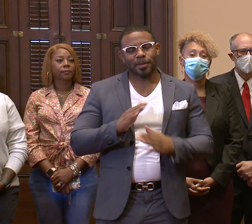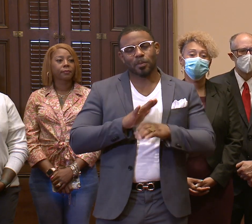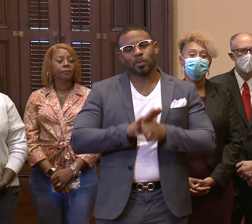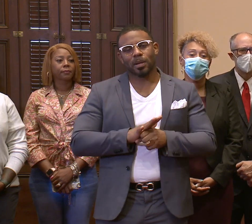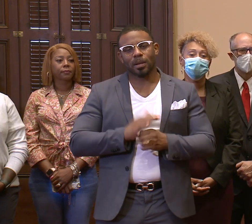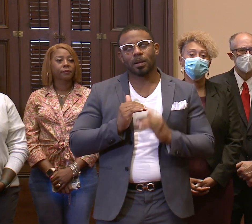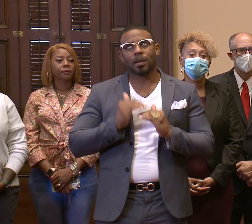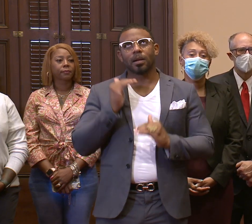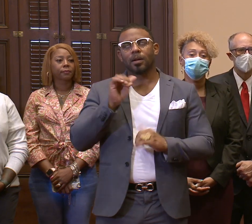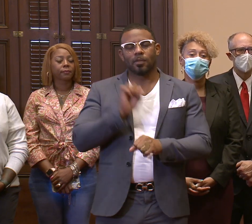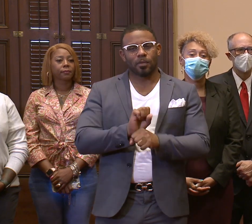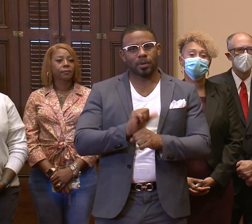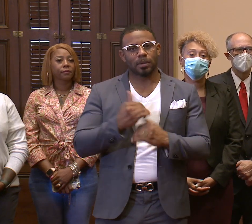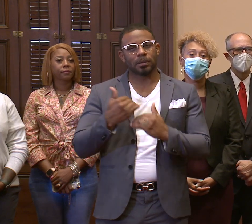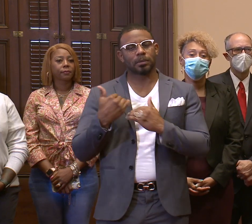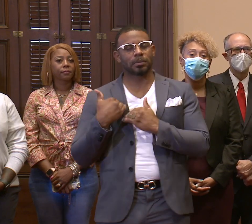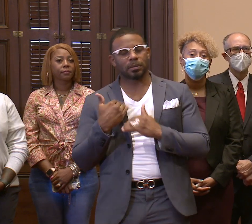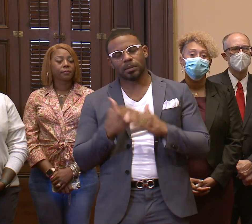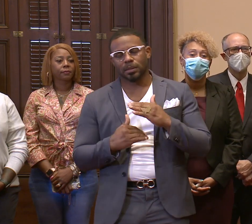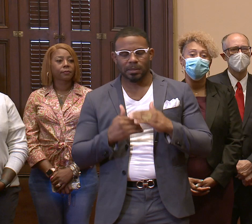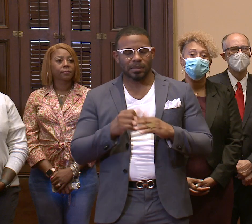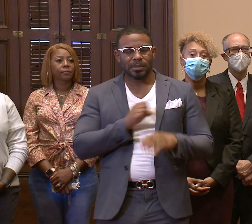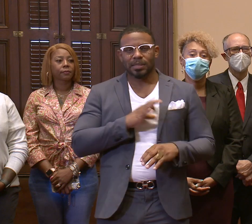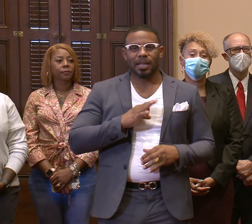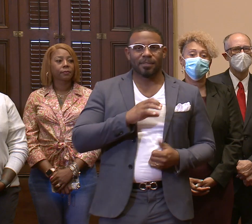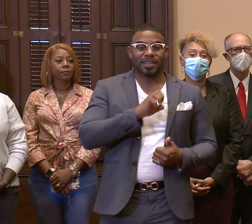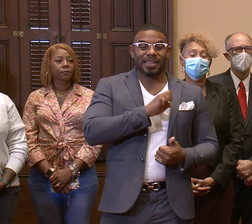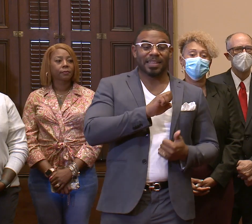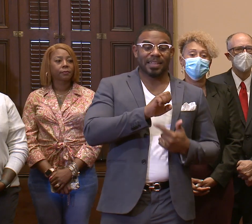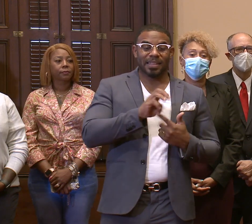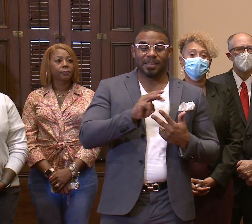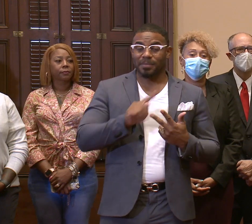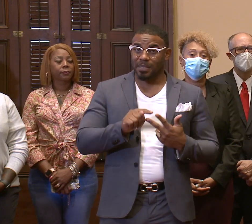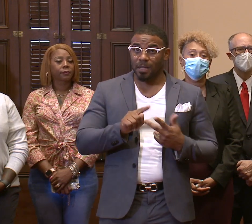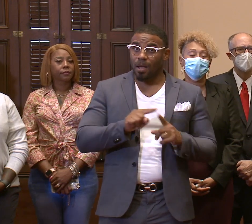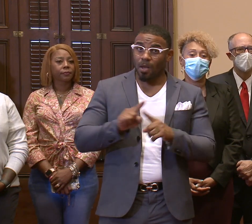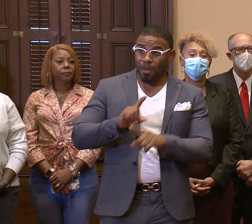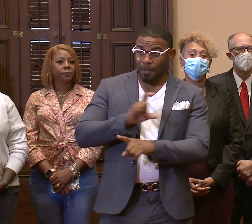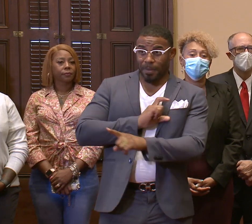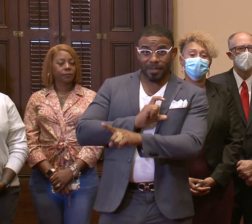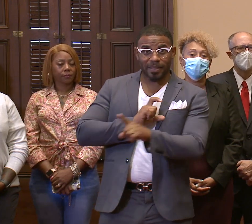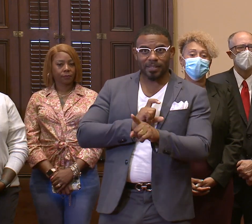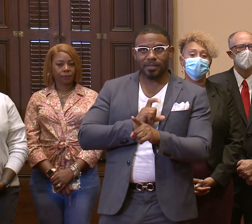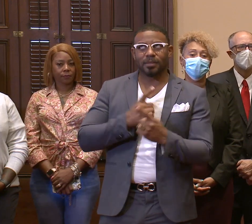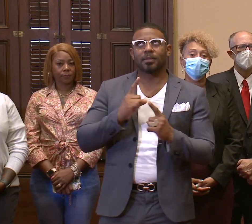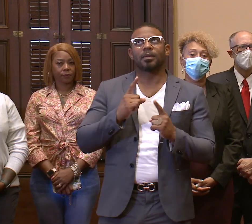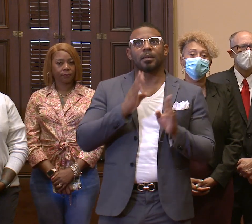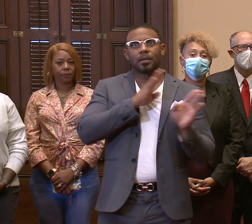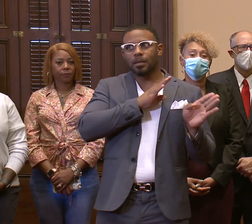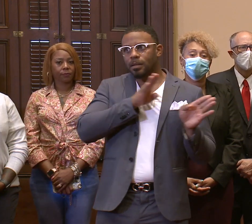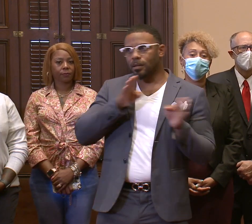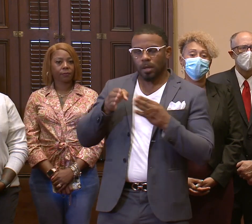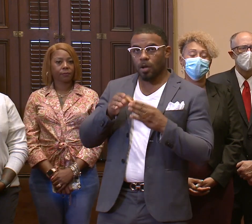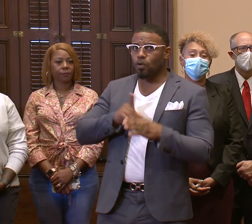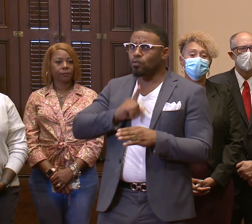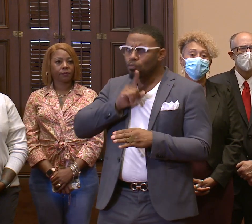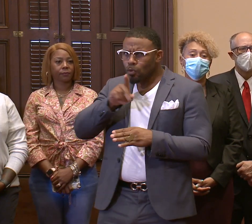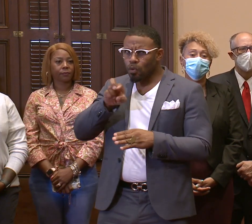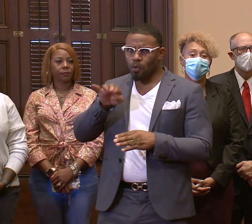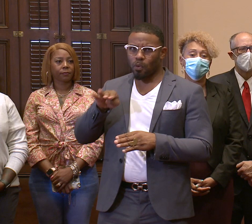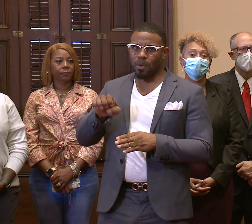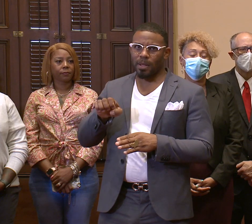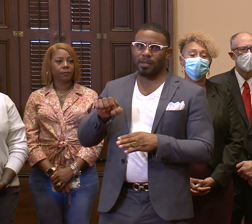our overworked, understaffed EMTs. It means that our police officers can focus their precious